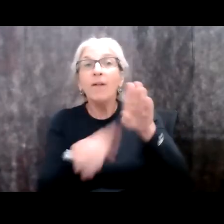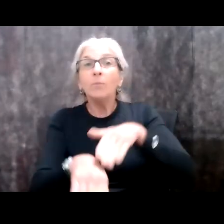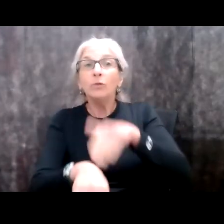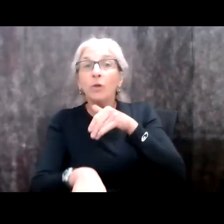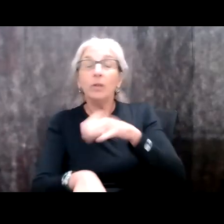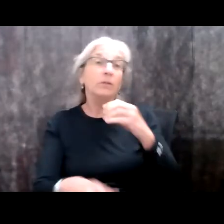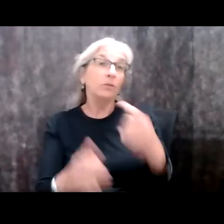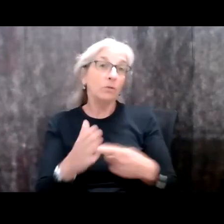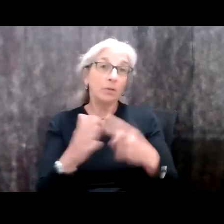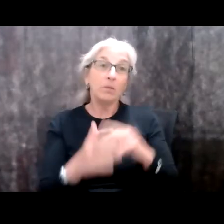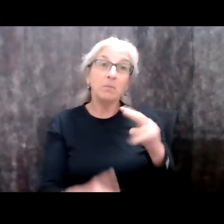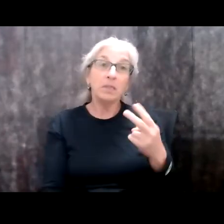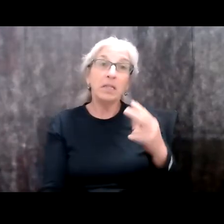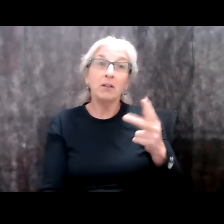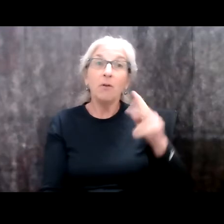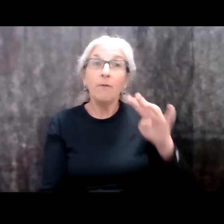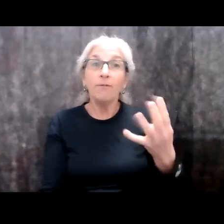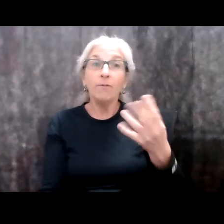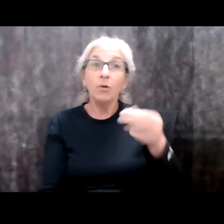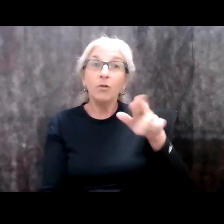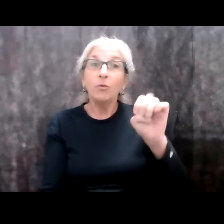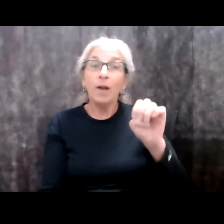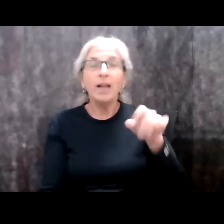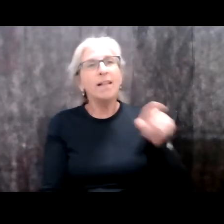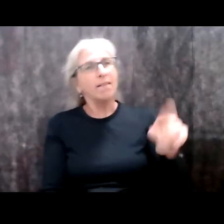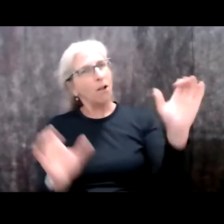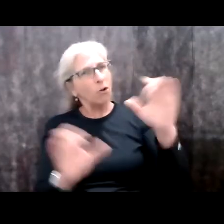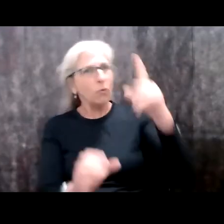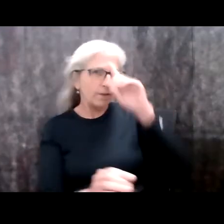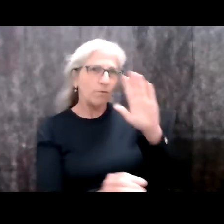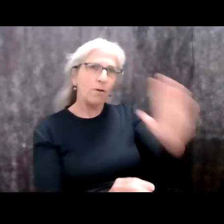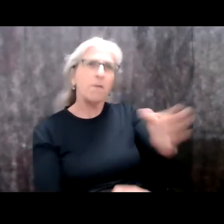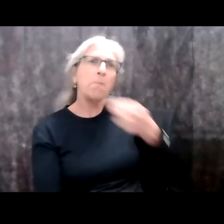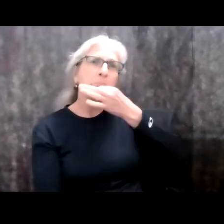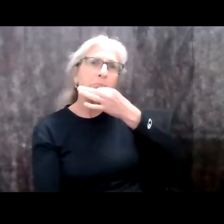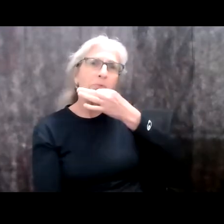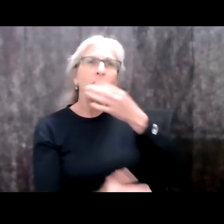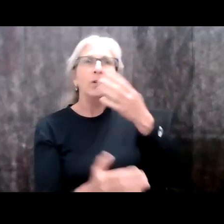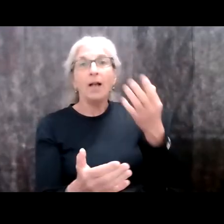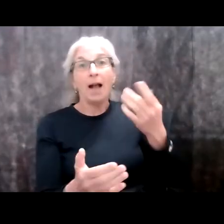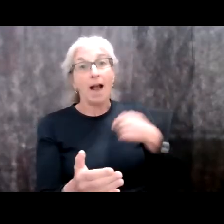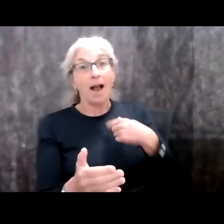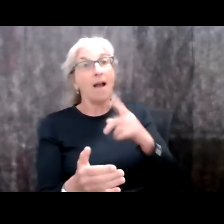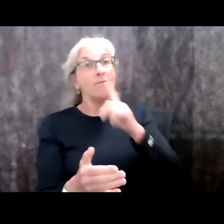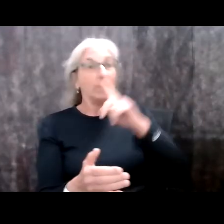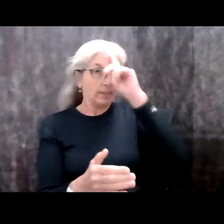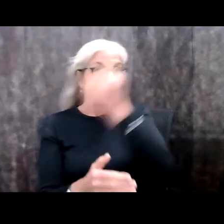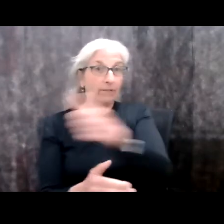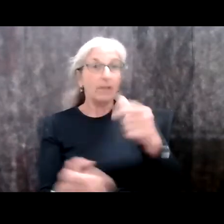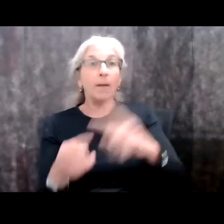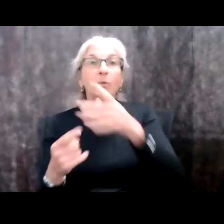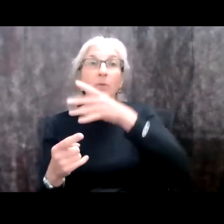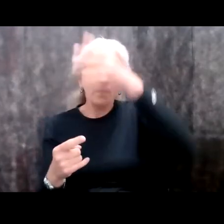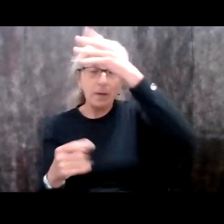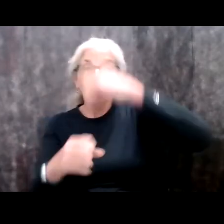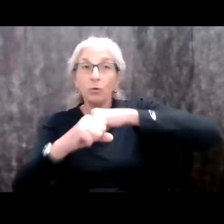kids are looking to find what their niche is, what God-given gift they have. And again, I leave it to the parents or the guardian to be the best